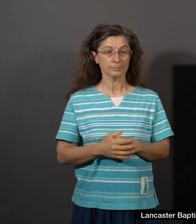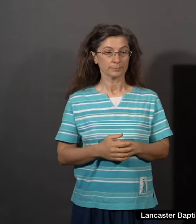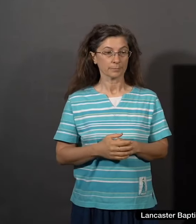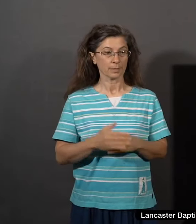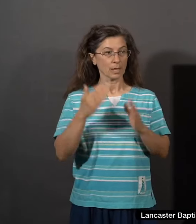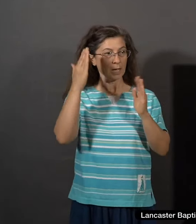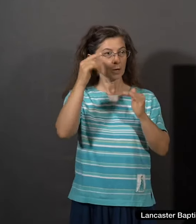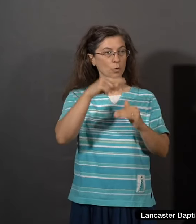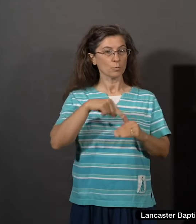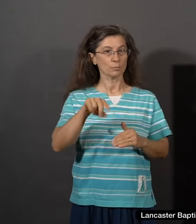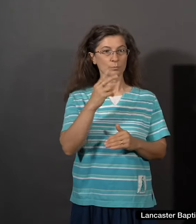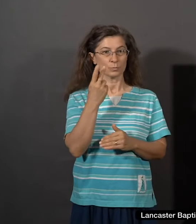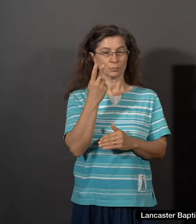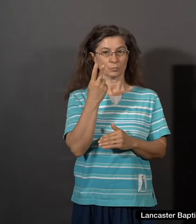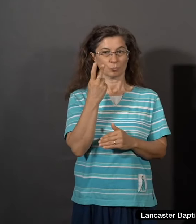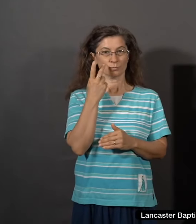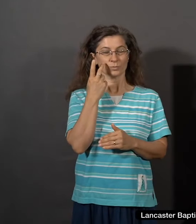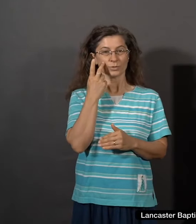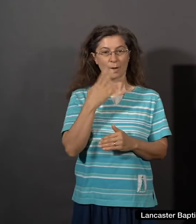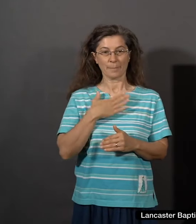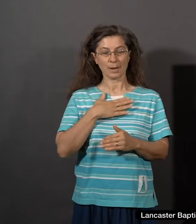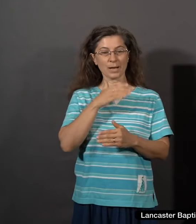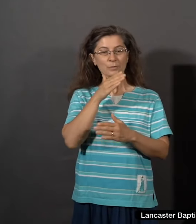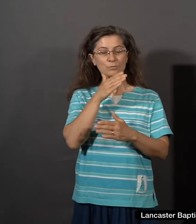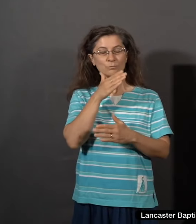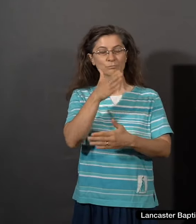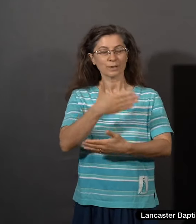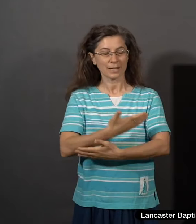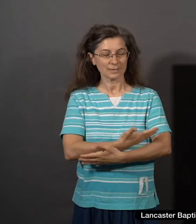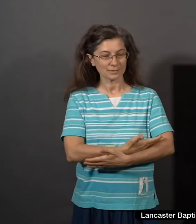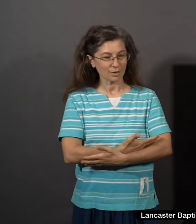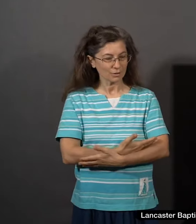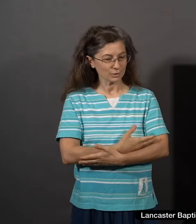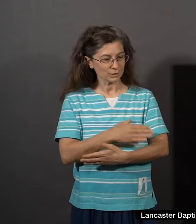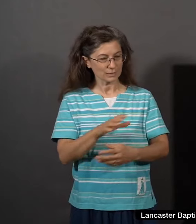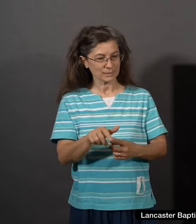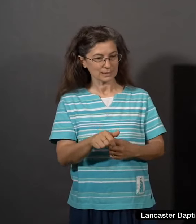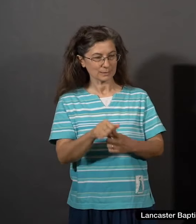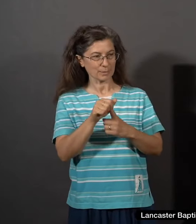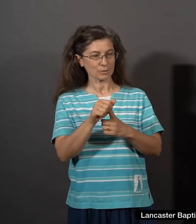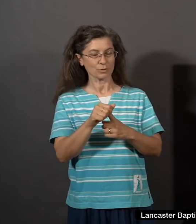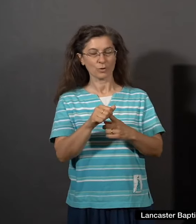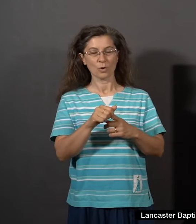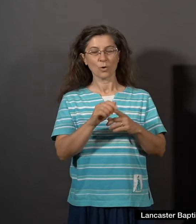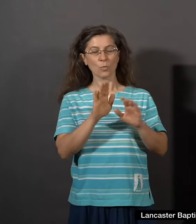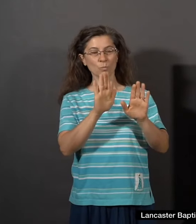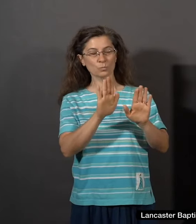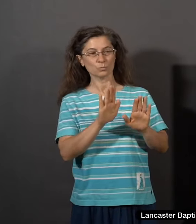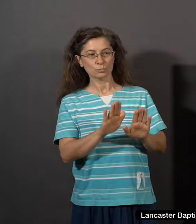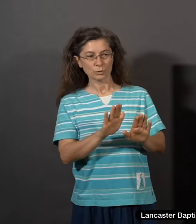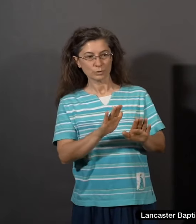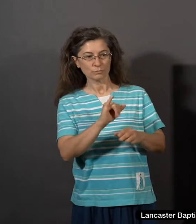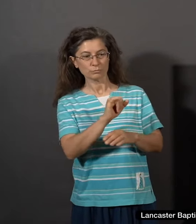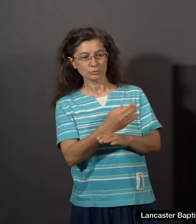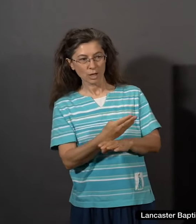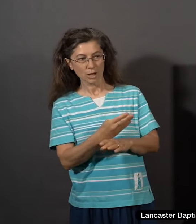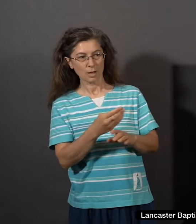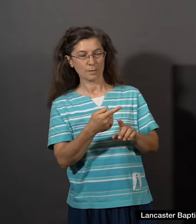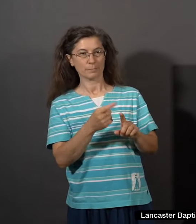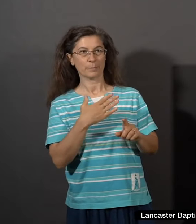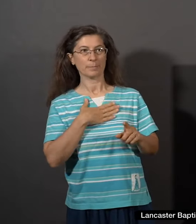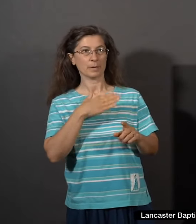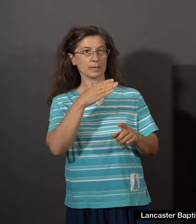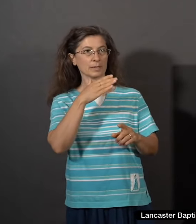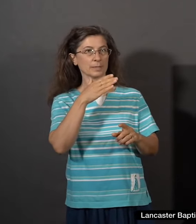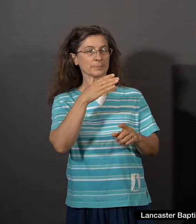granddaughters the other day aren't they special and uh we're thankful for the great job that larry and ashley are doing with uh each of them